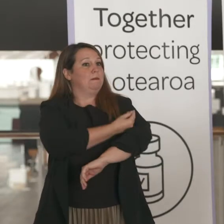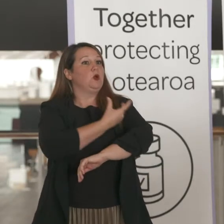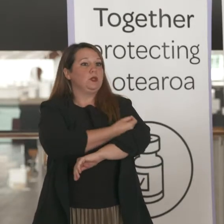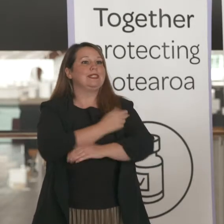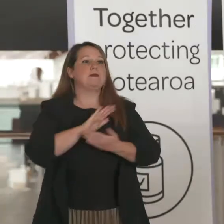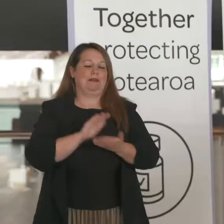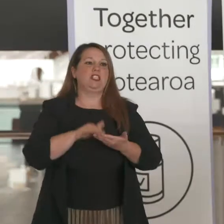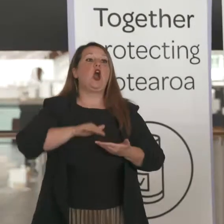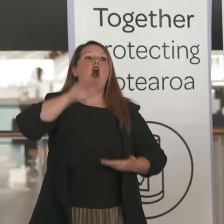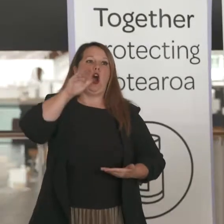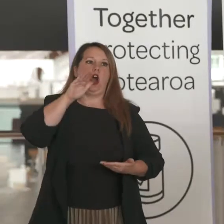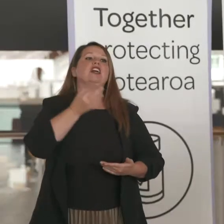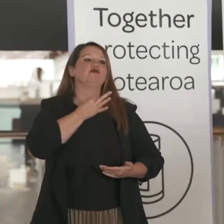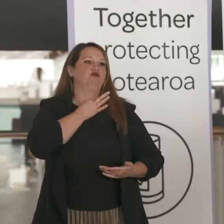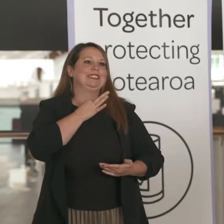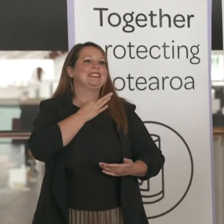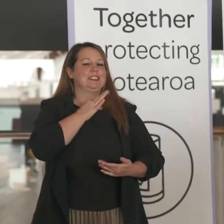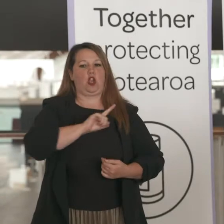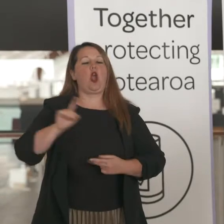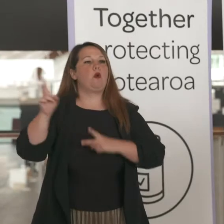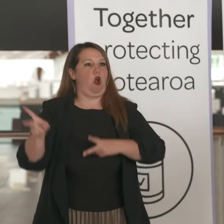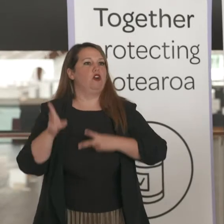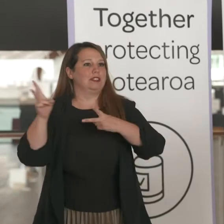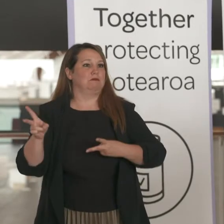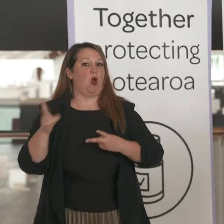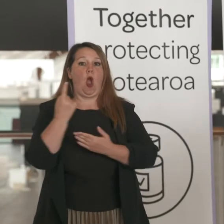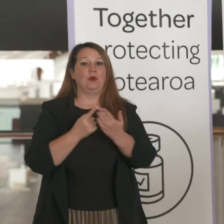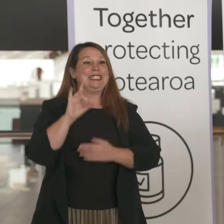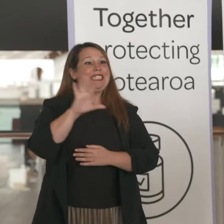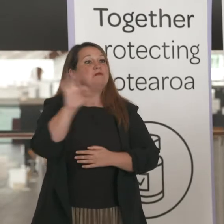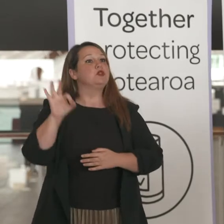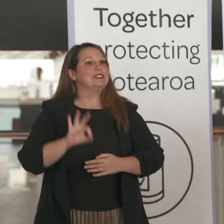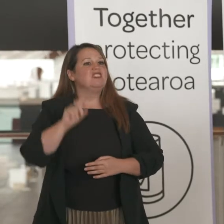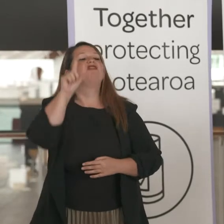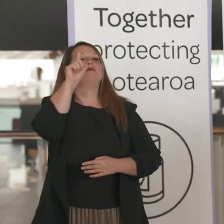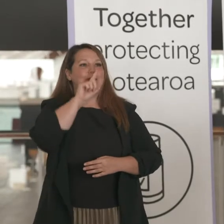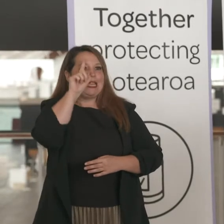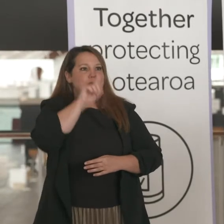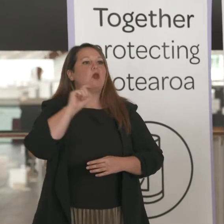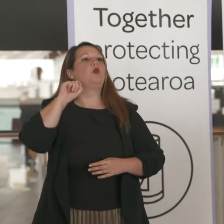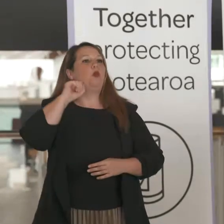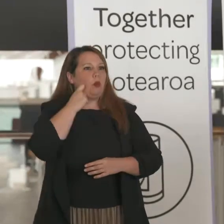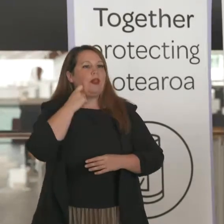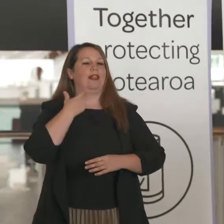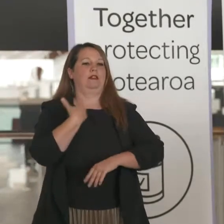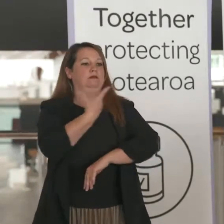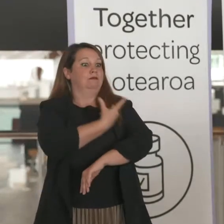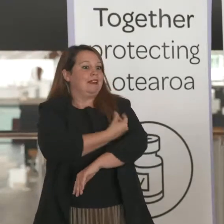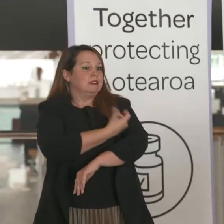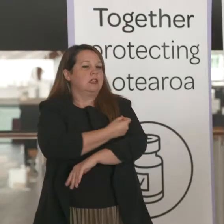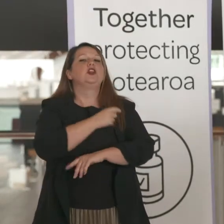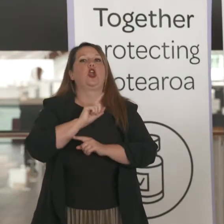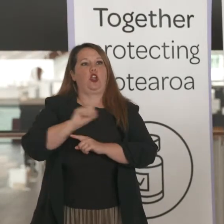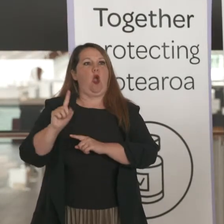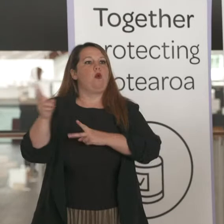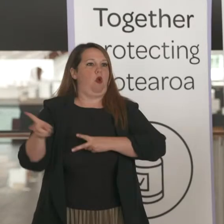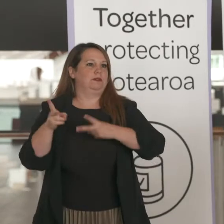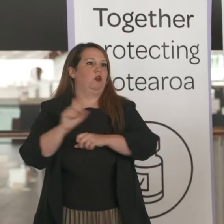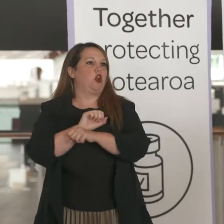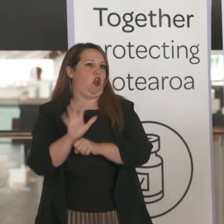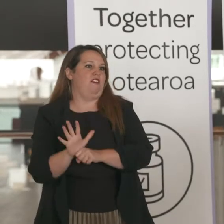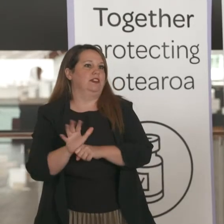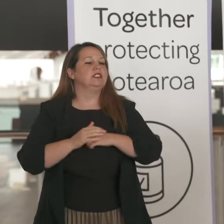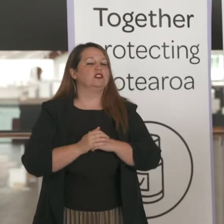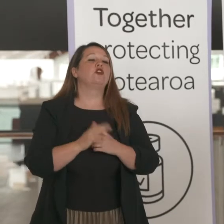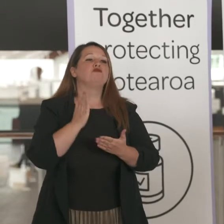booster. My main message today is, as we continue to see these high hospitalisation rates, is to please go